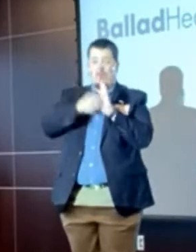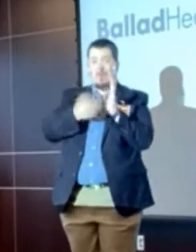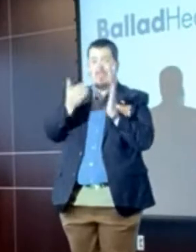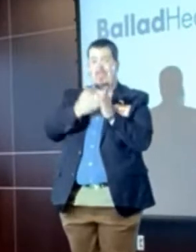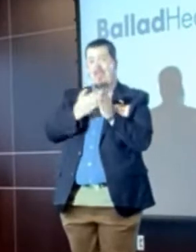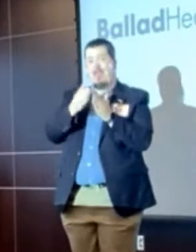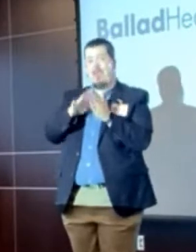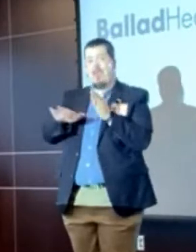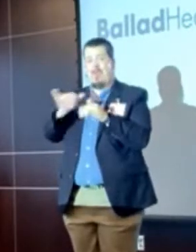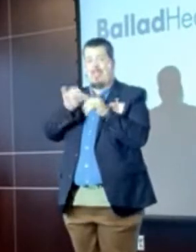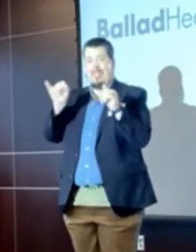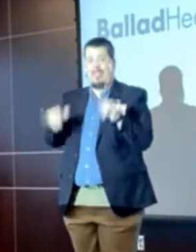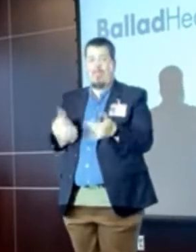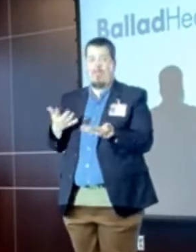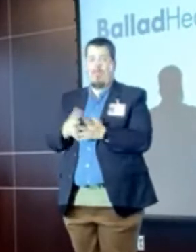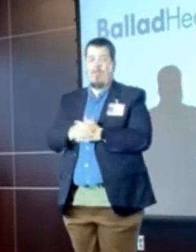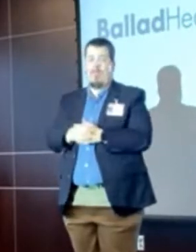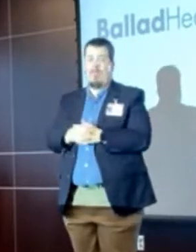across the system.